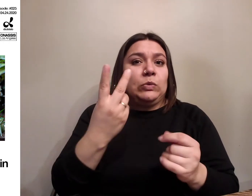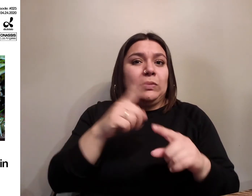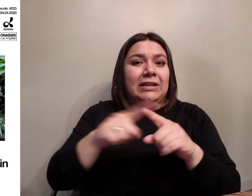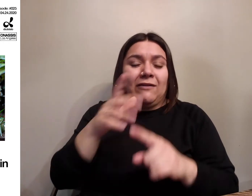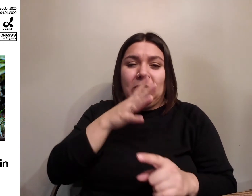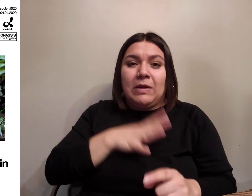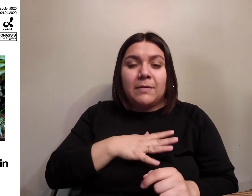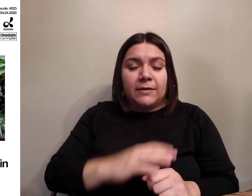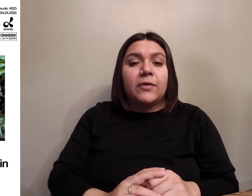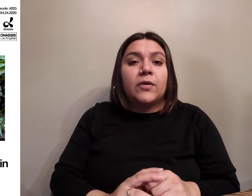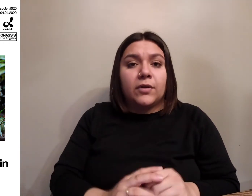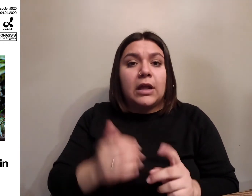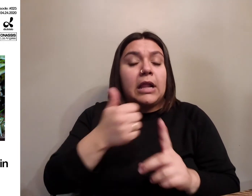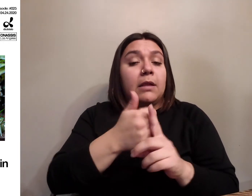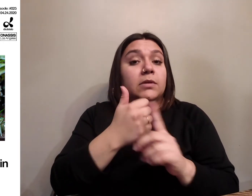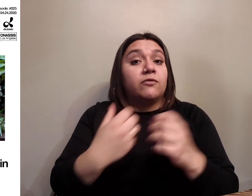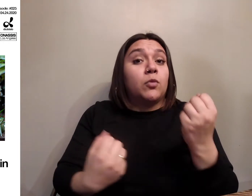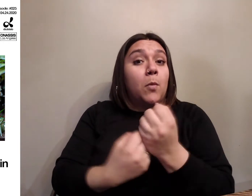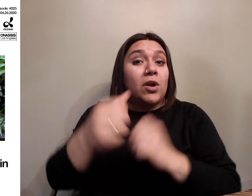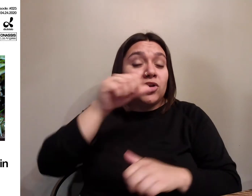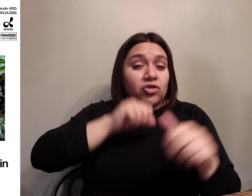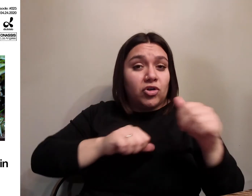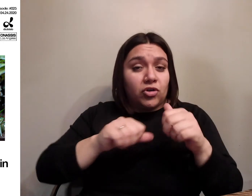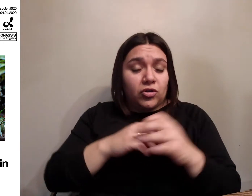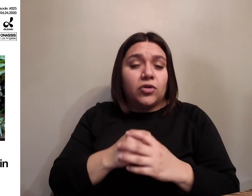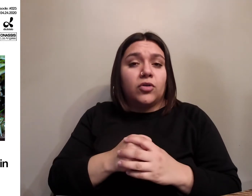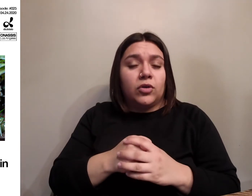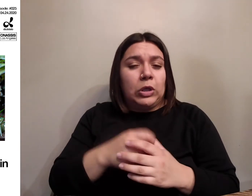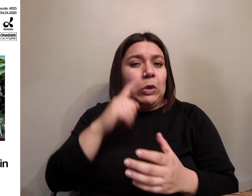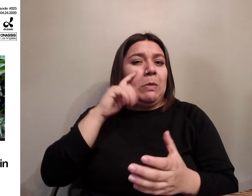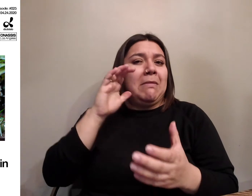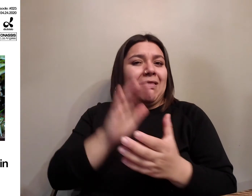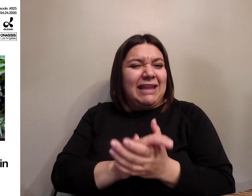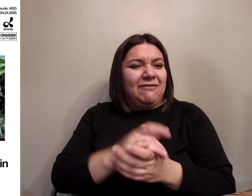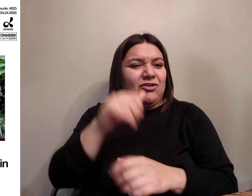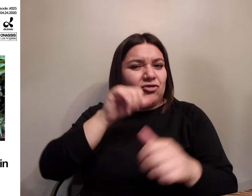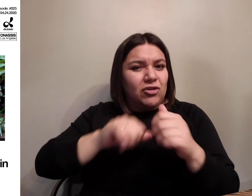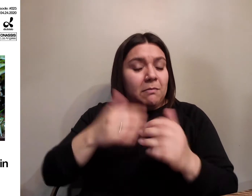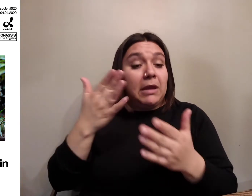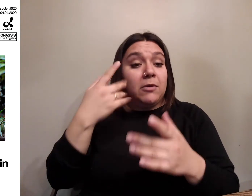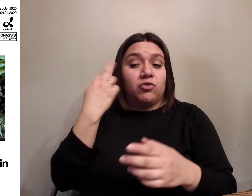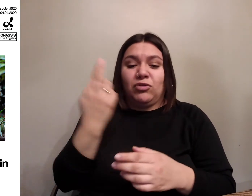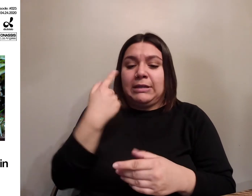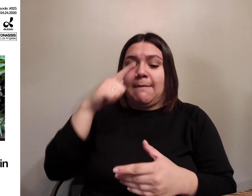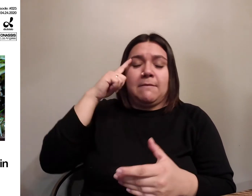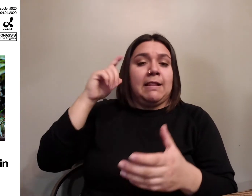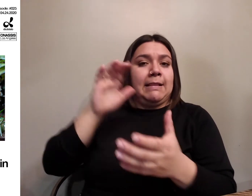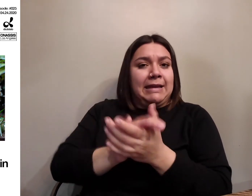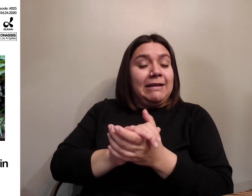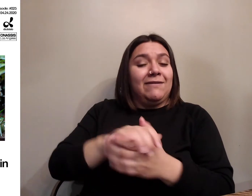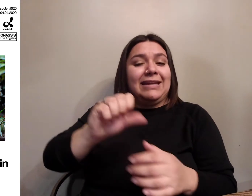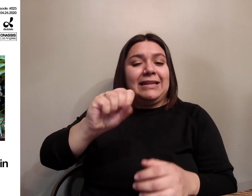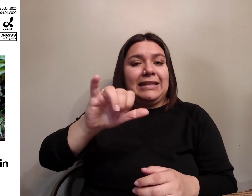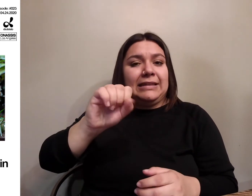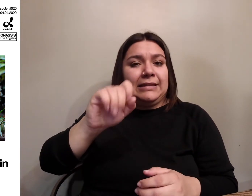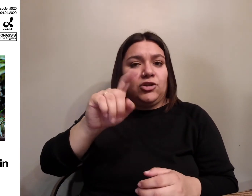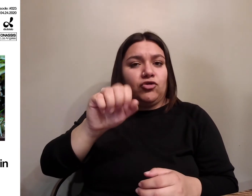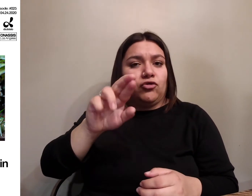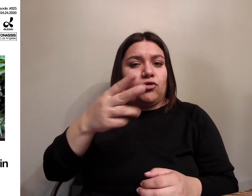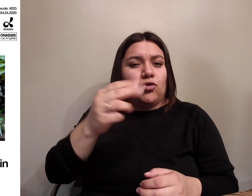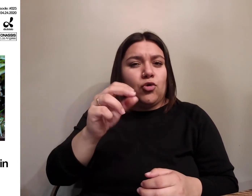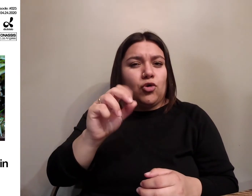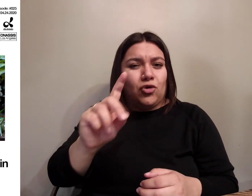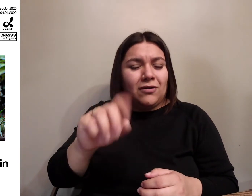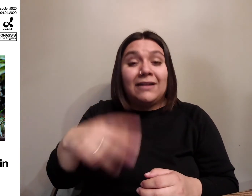American-speaking public, the English-speaking public, to Benjamin's work, a collection called Illuminations, says that